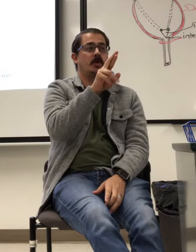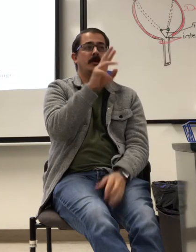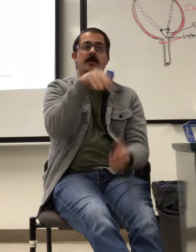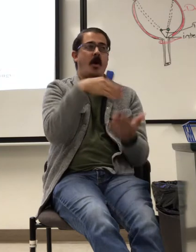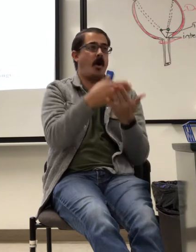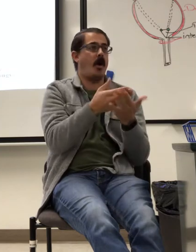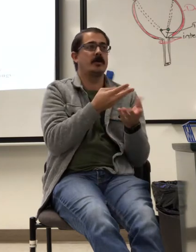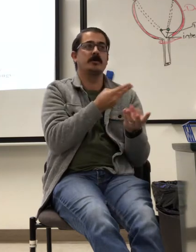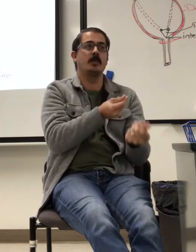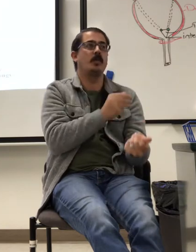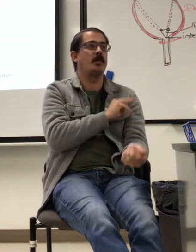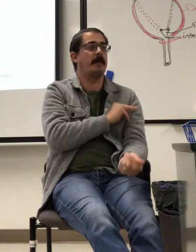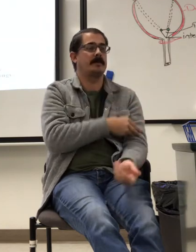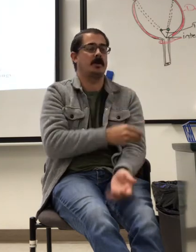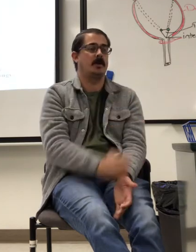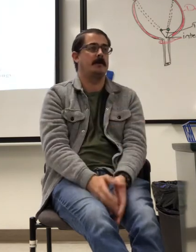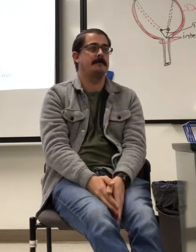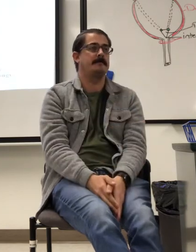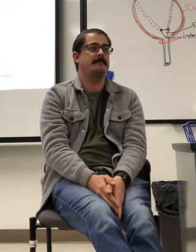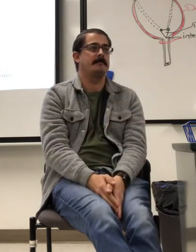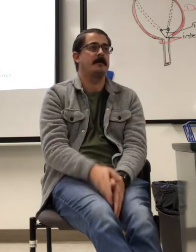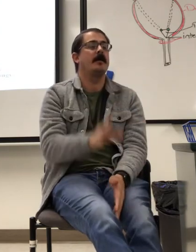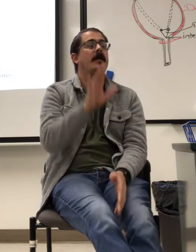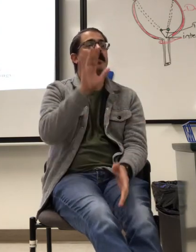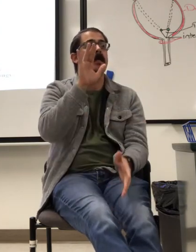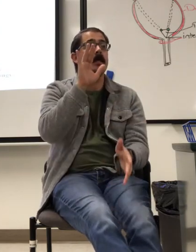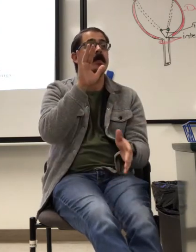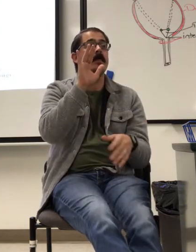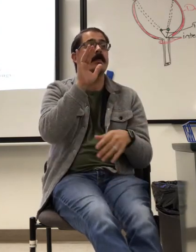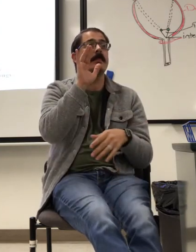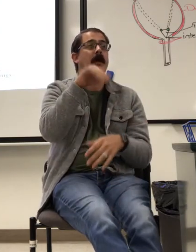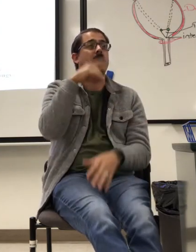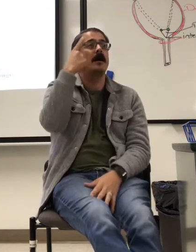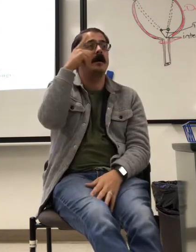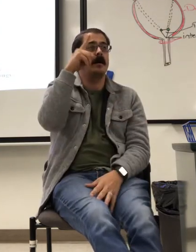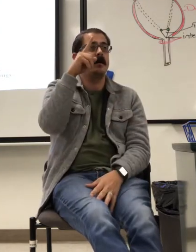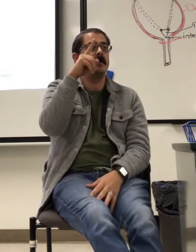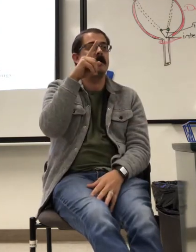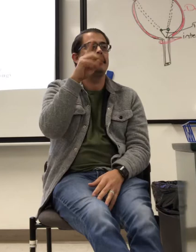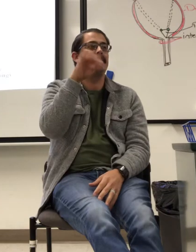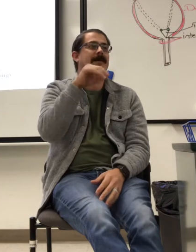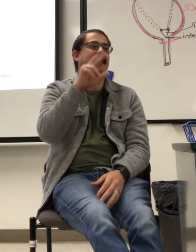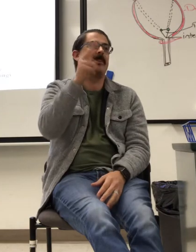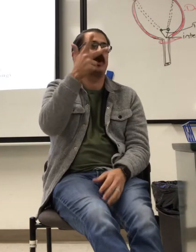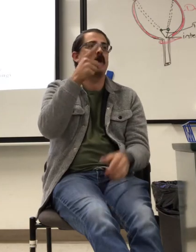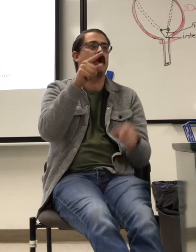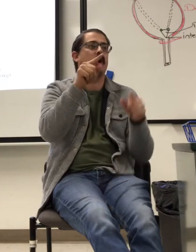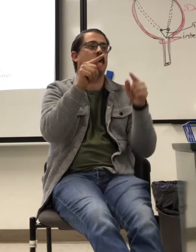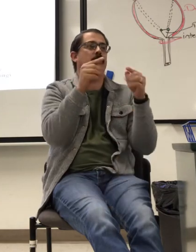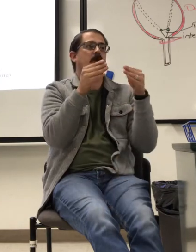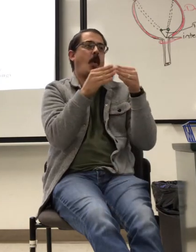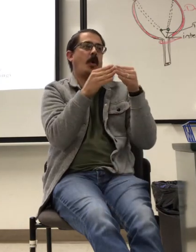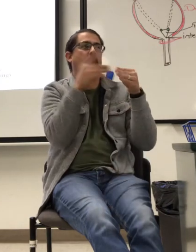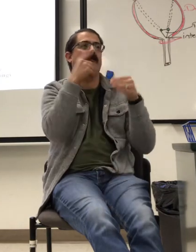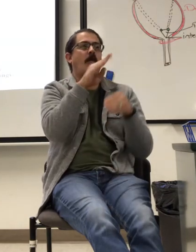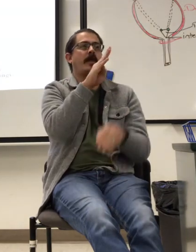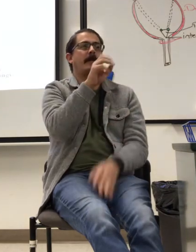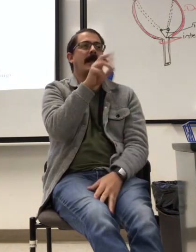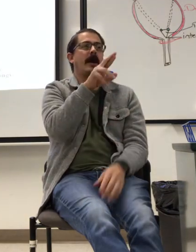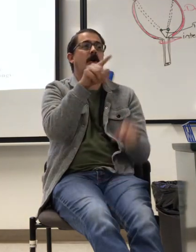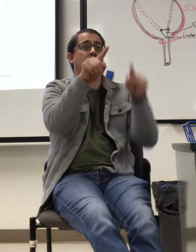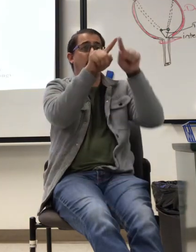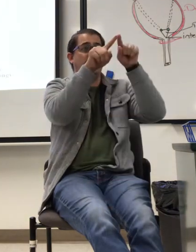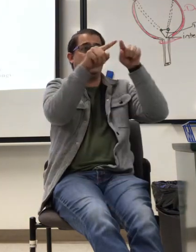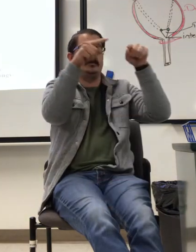smooth muscle. Okay, and that creates the third corner of bladder trigone. So you got